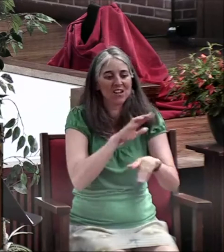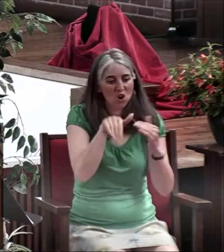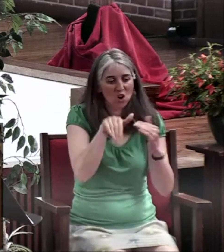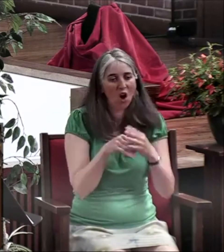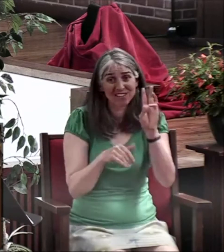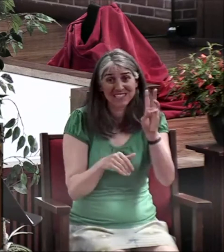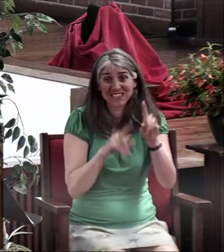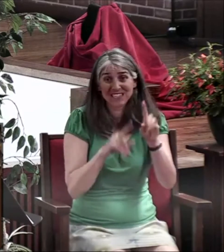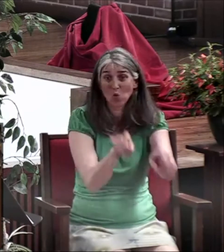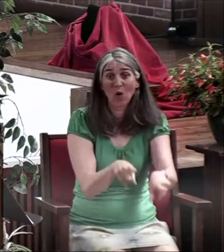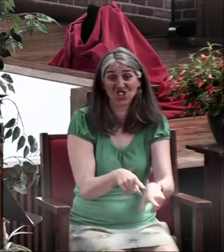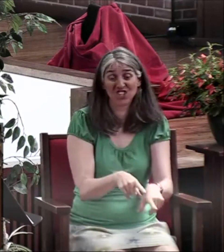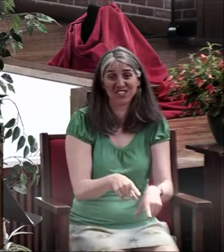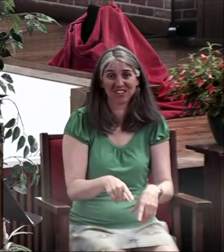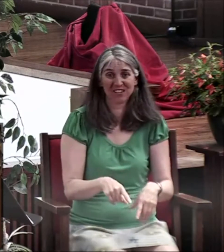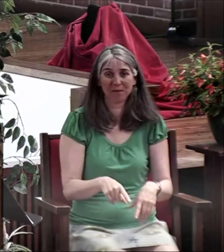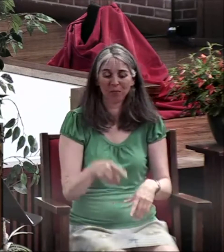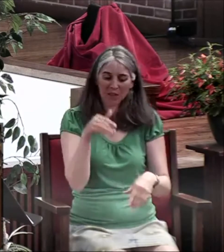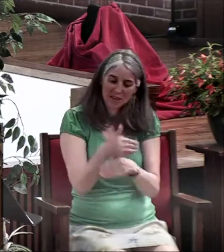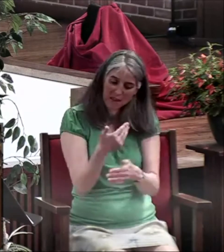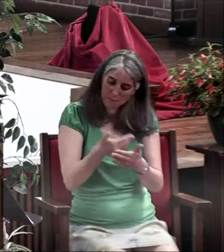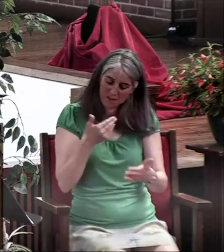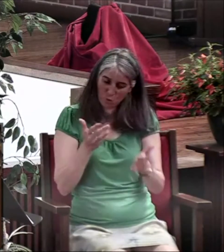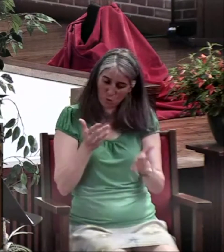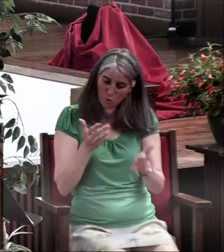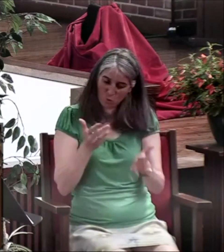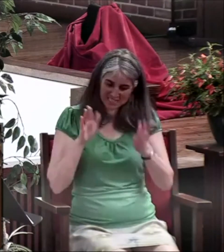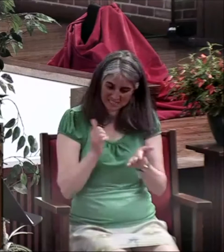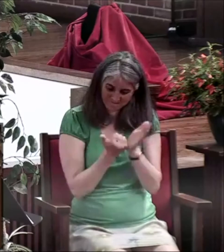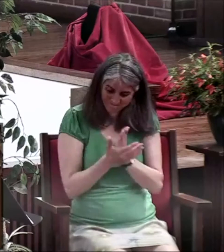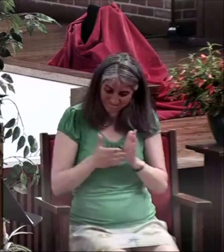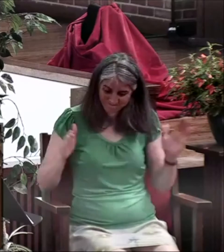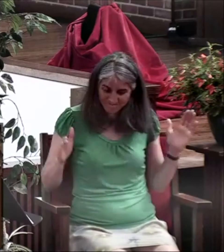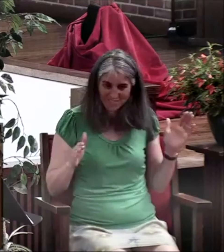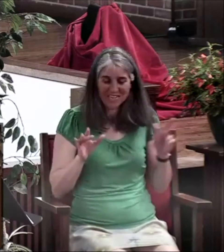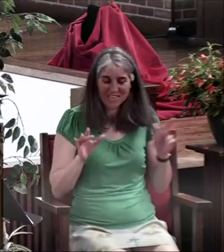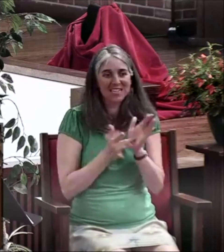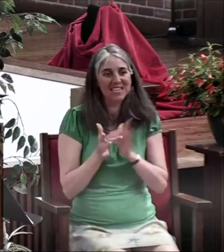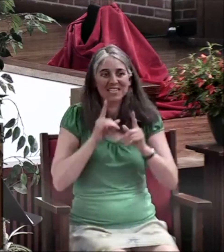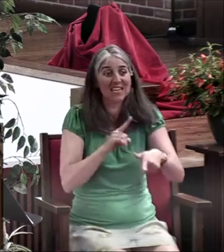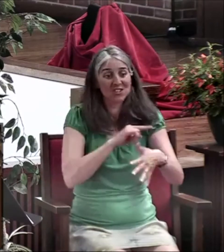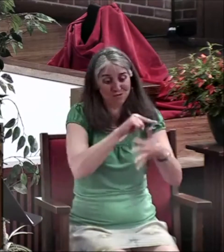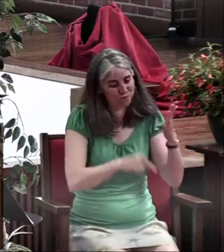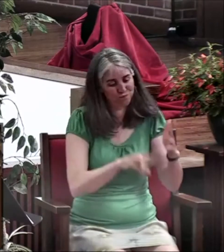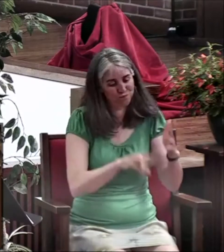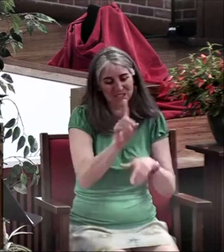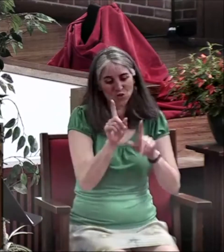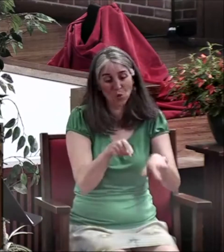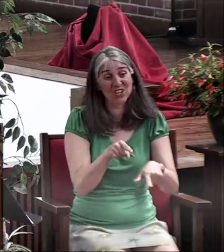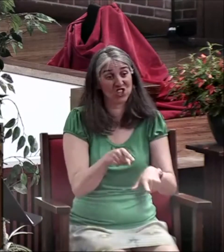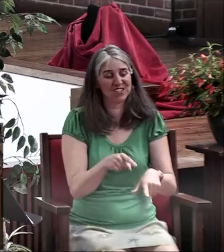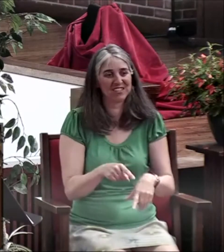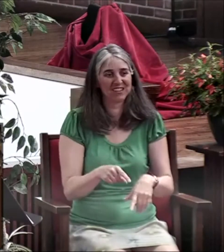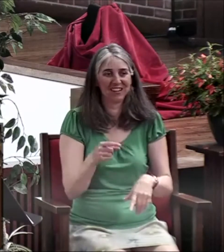questions. The eve before his own crucifixion, he addresses all of them in that upper room.